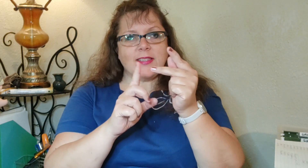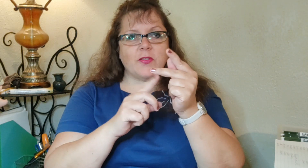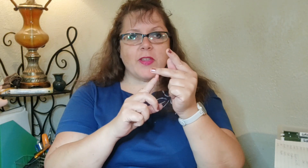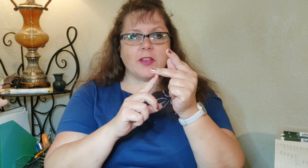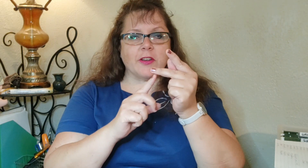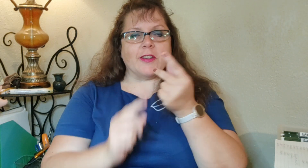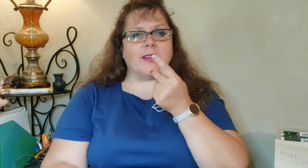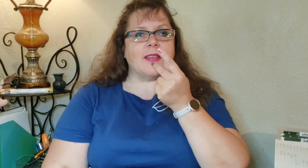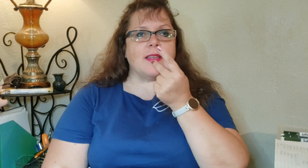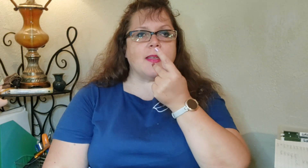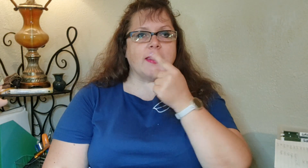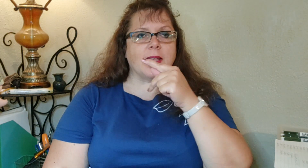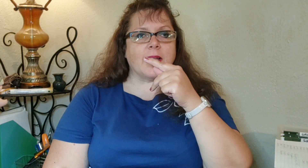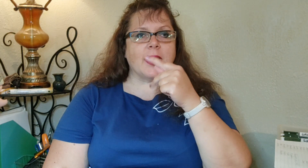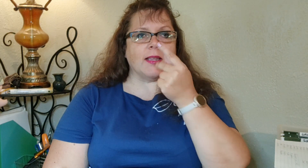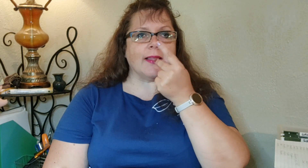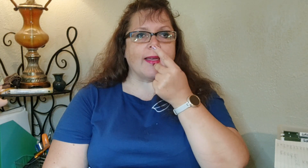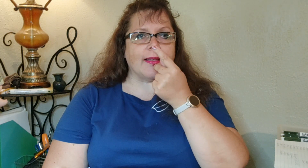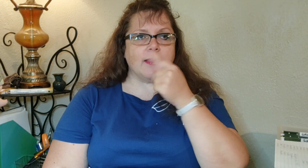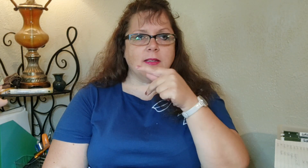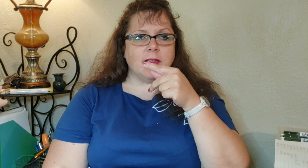this finger and then kind of like,